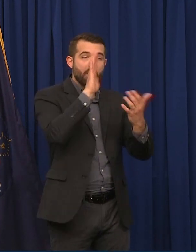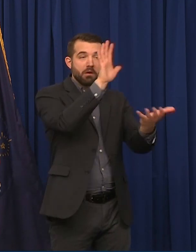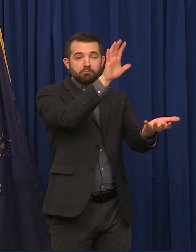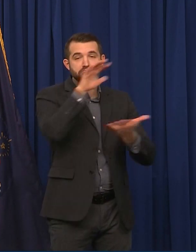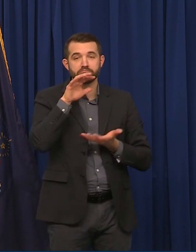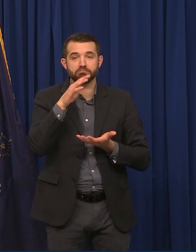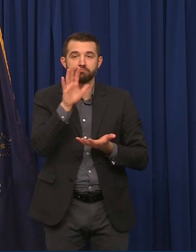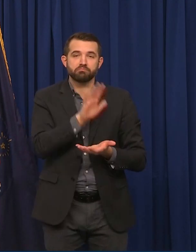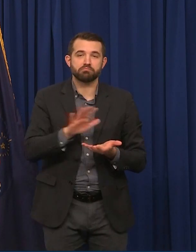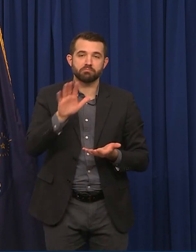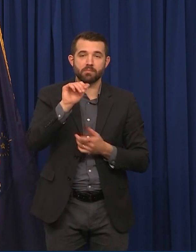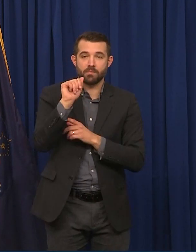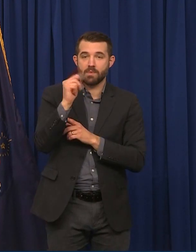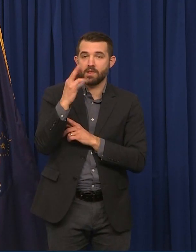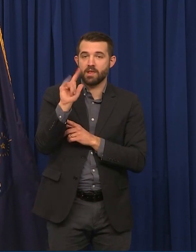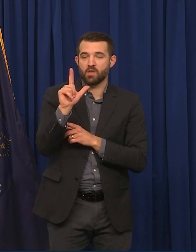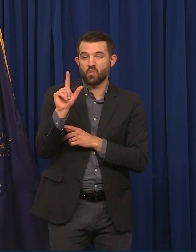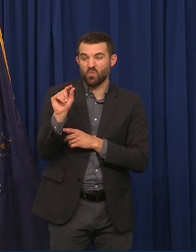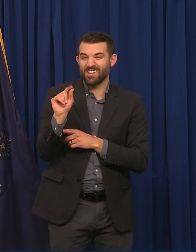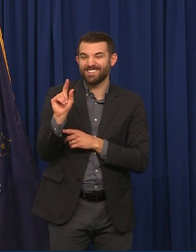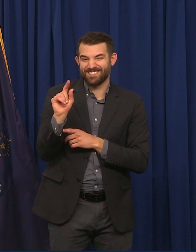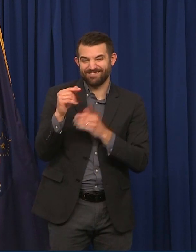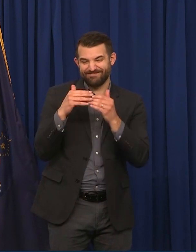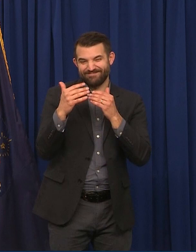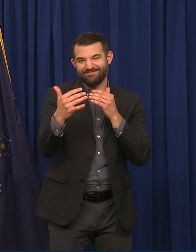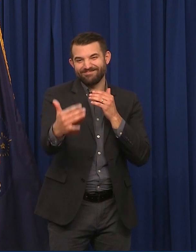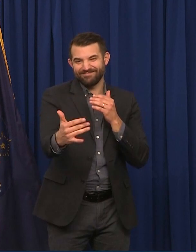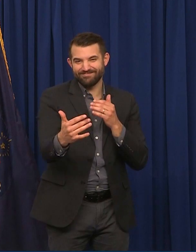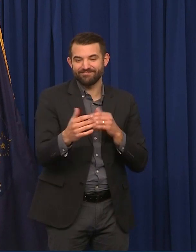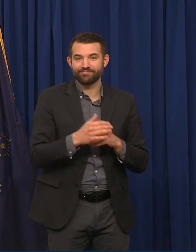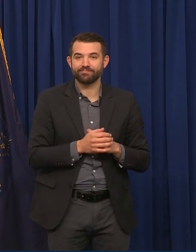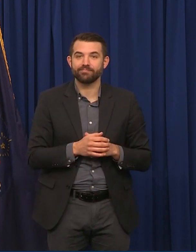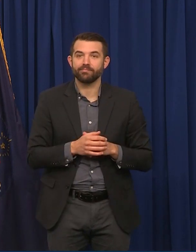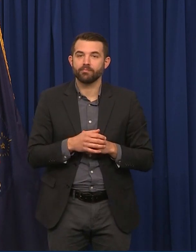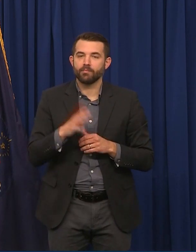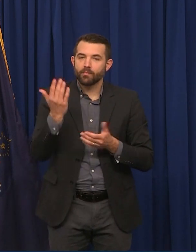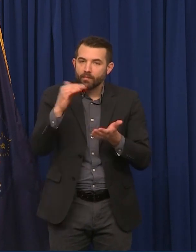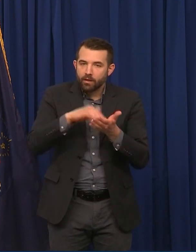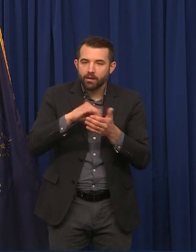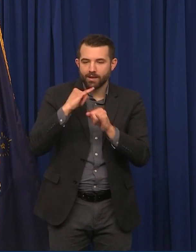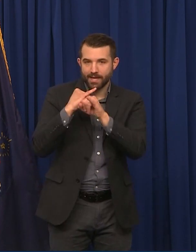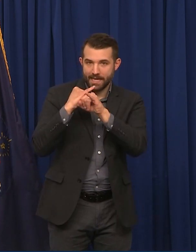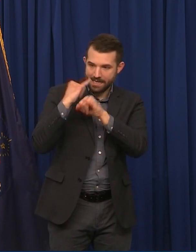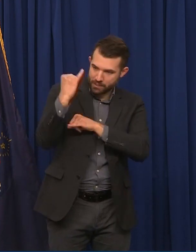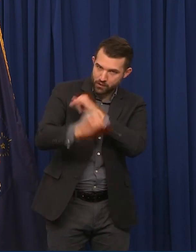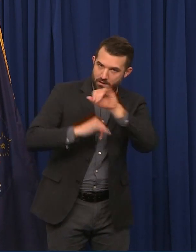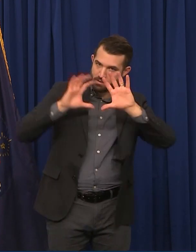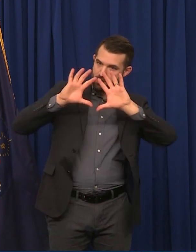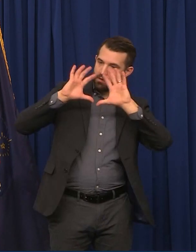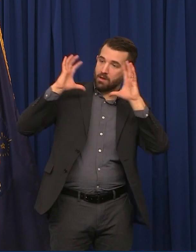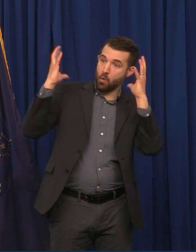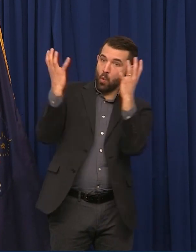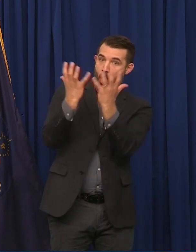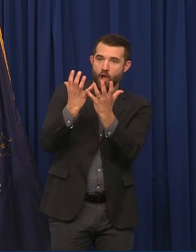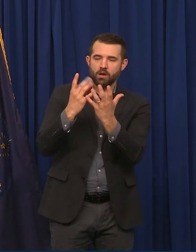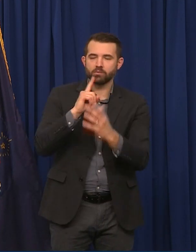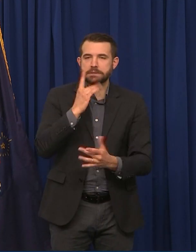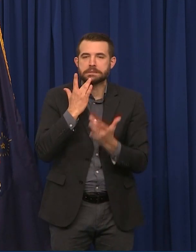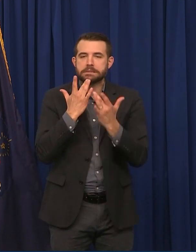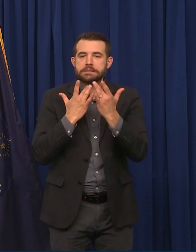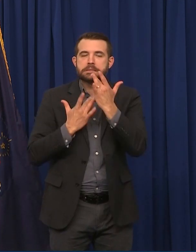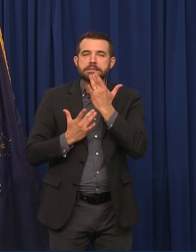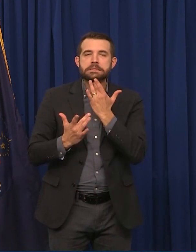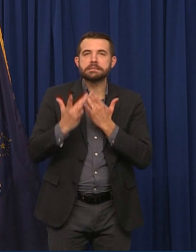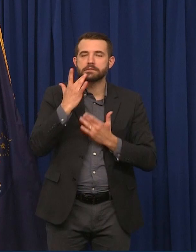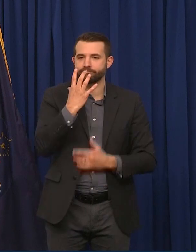20th, but again, there are international shortages of such masks. And so I will keep everyone